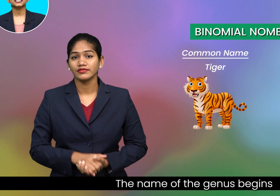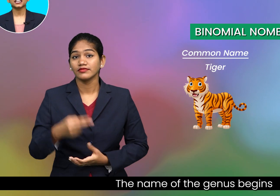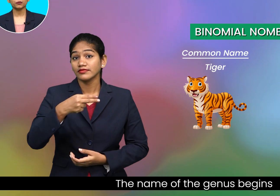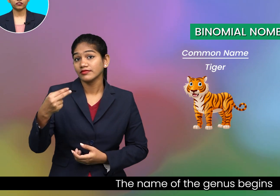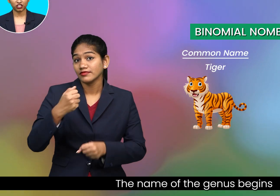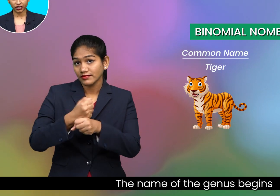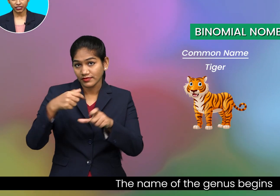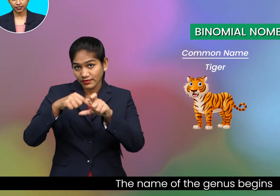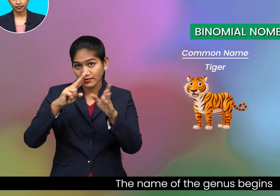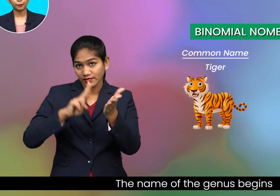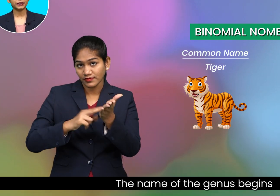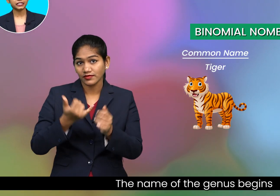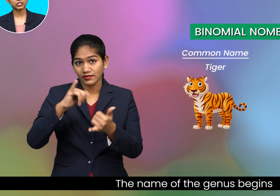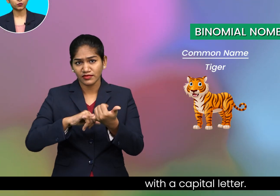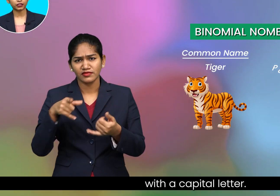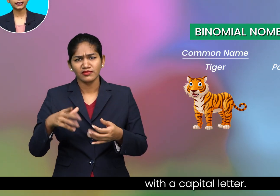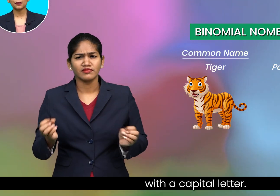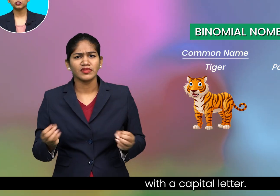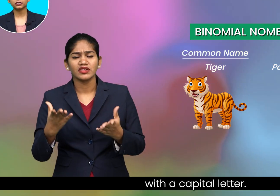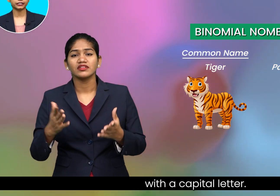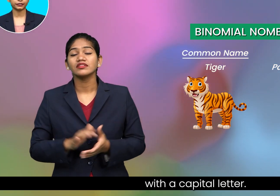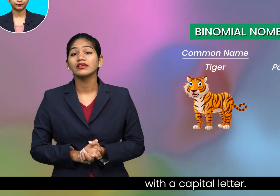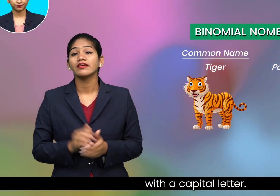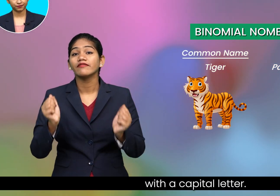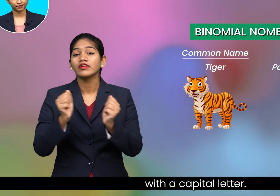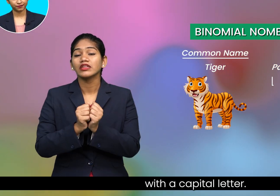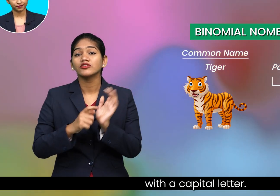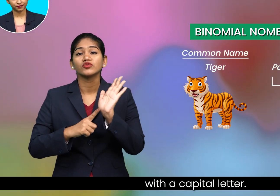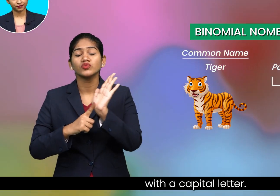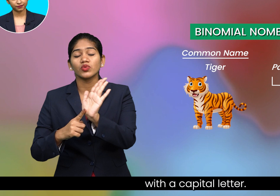the name of the species. genus begins with a capital letter.